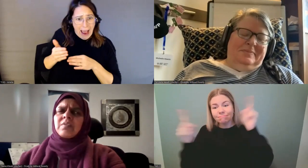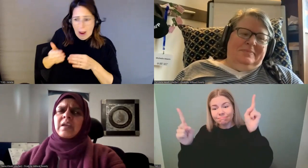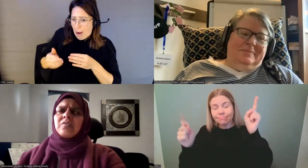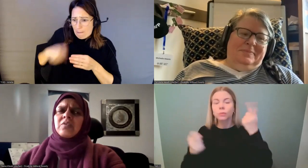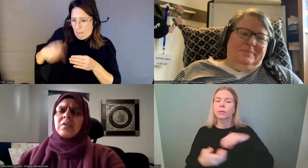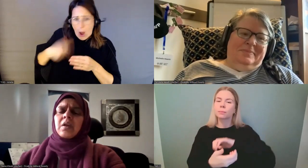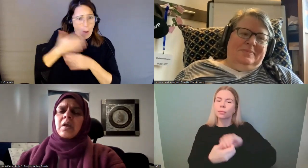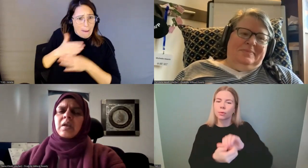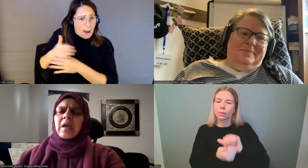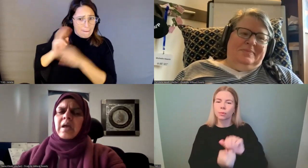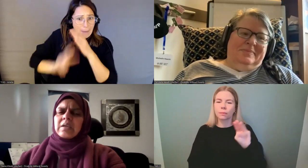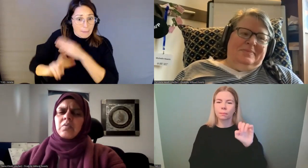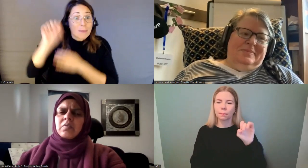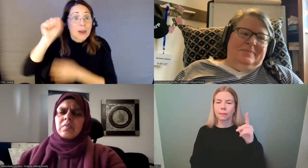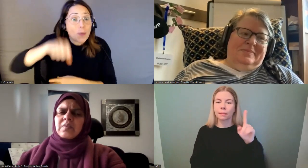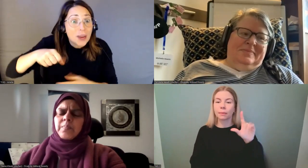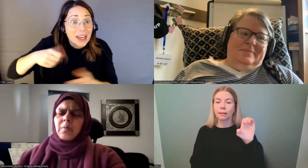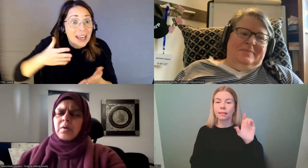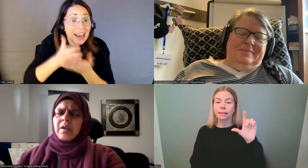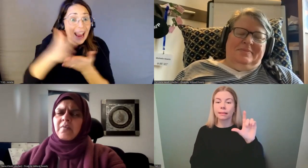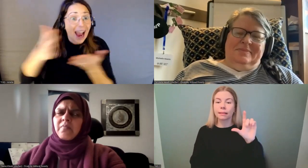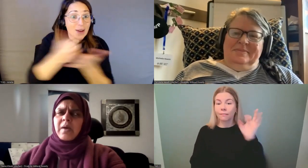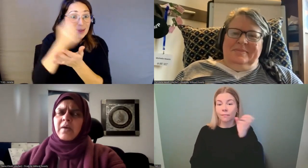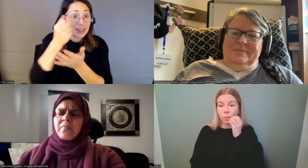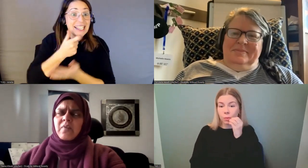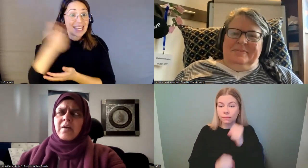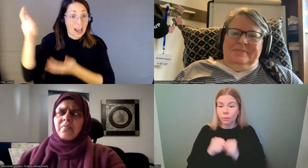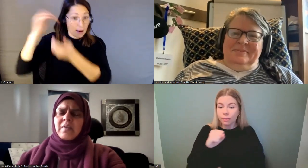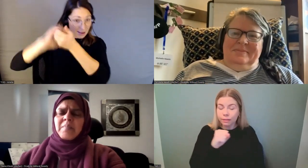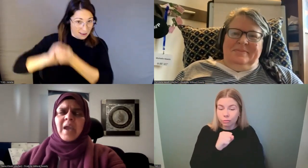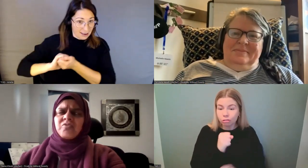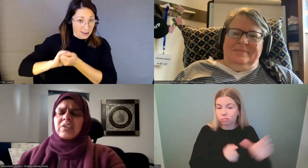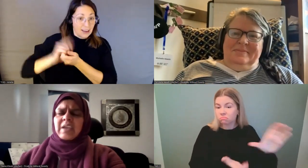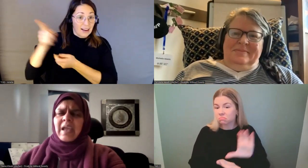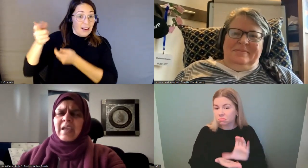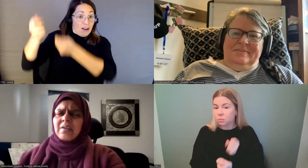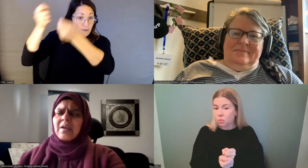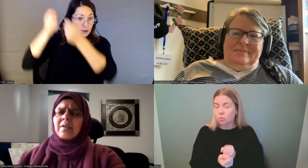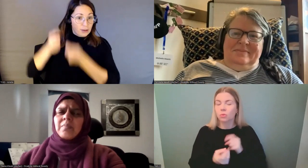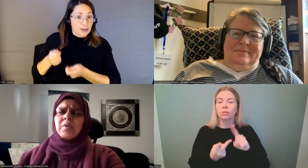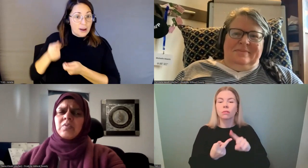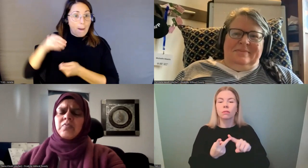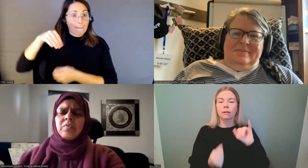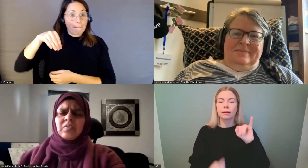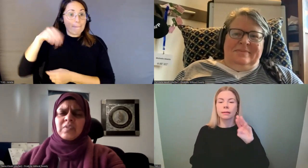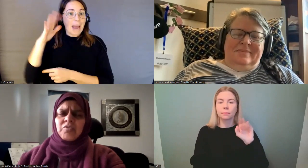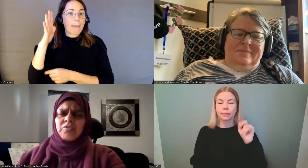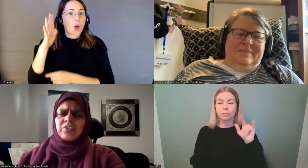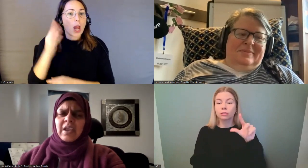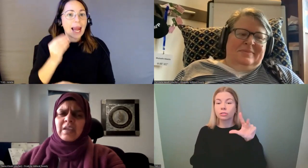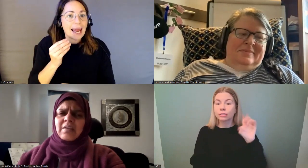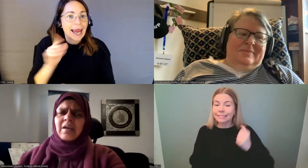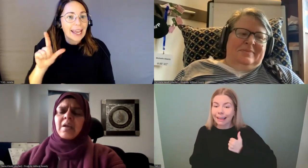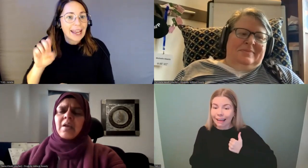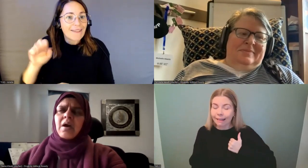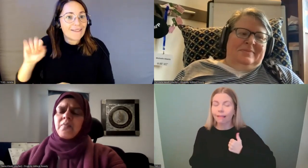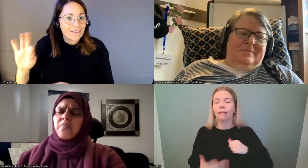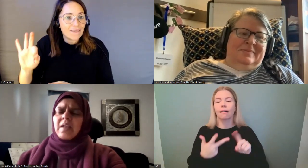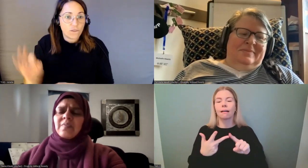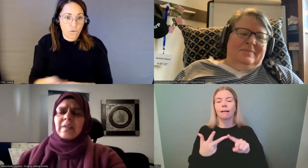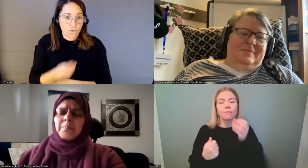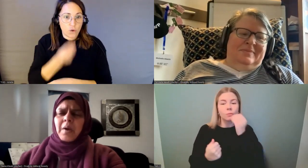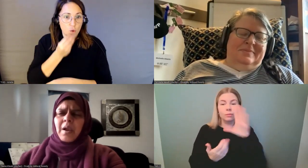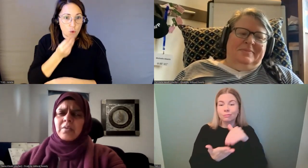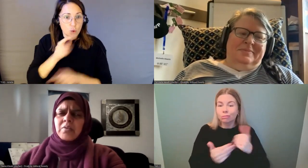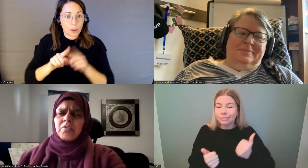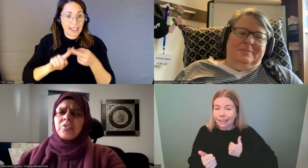Foods Foundation, you know, support of Imagine Canada, Community Food Centers Canada, our